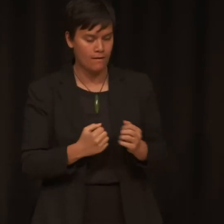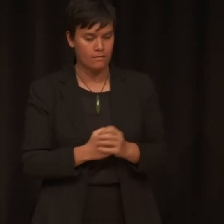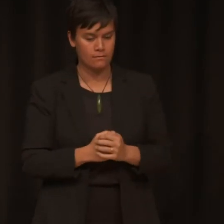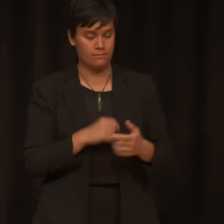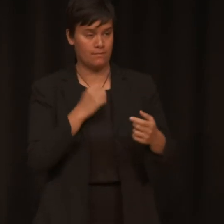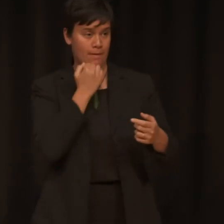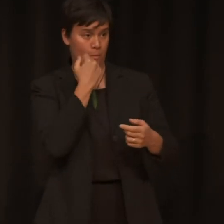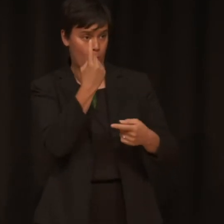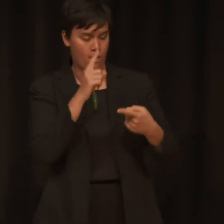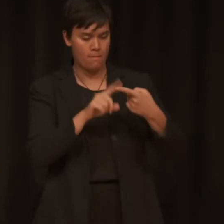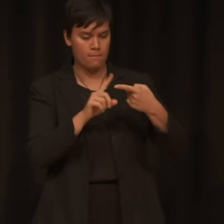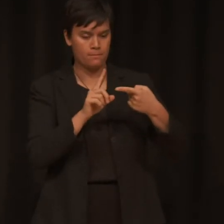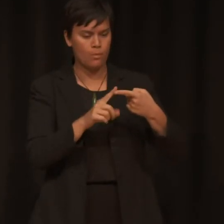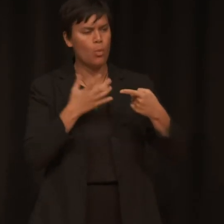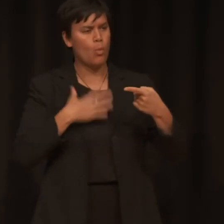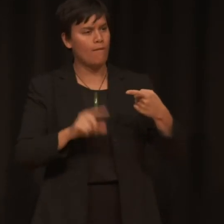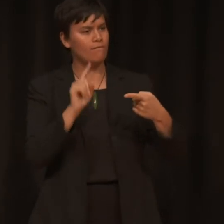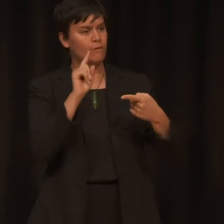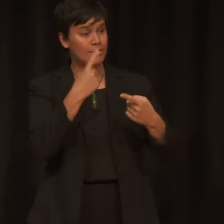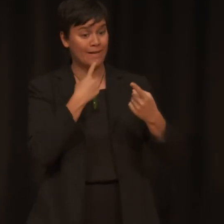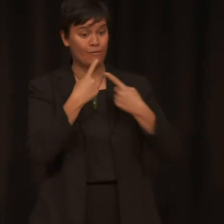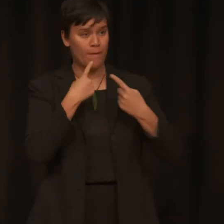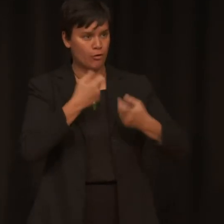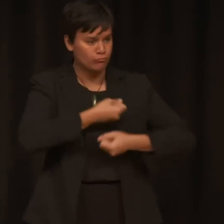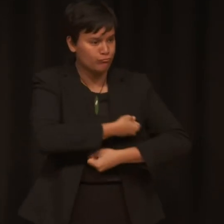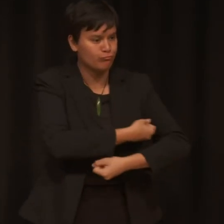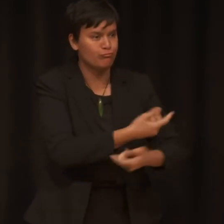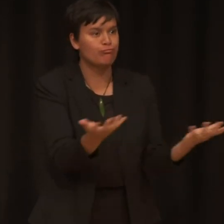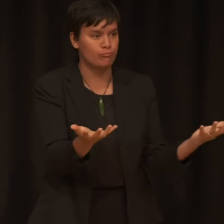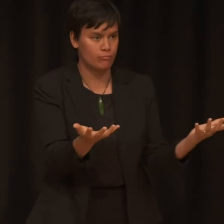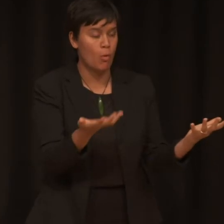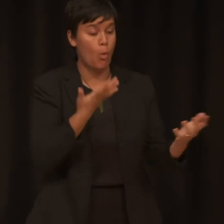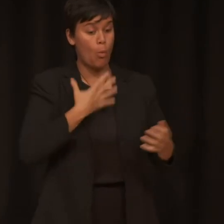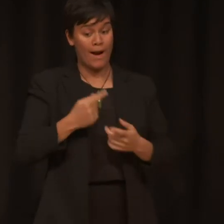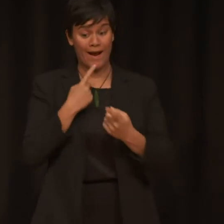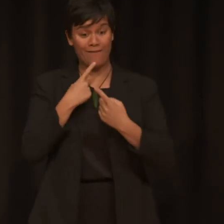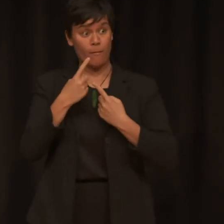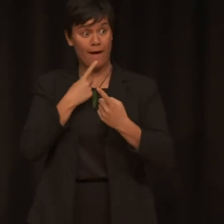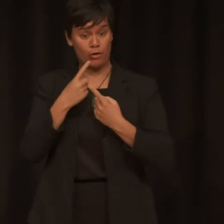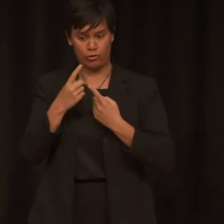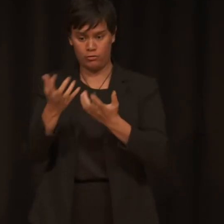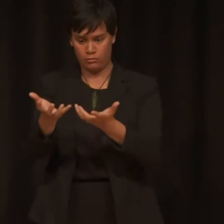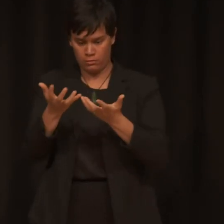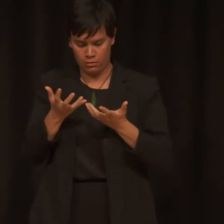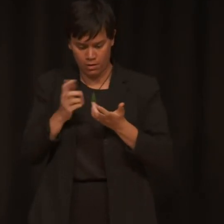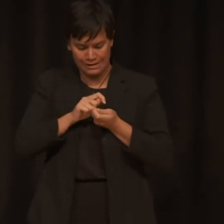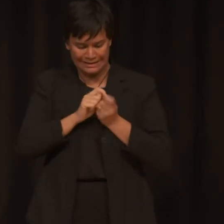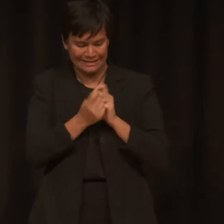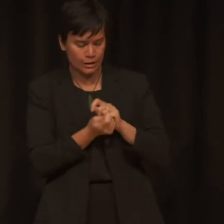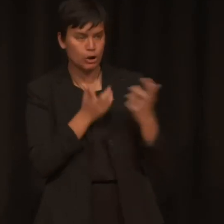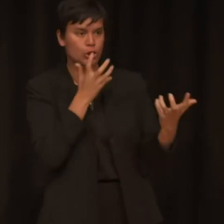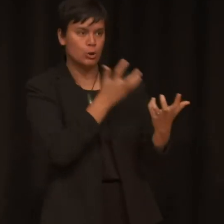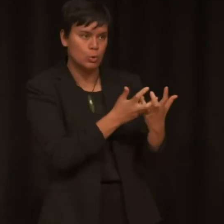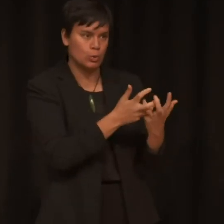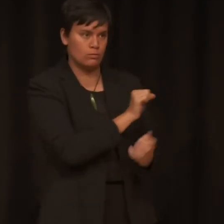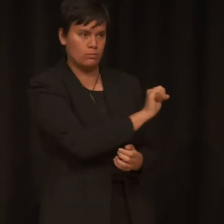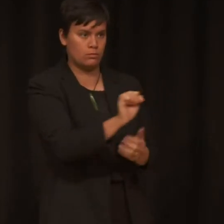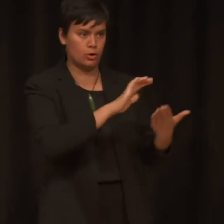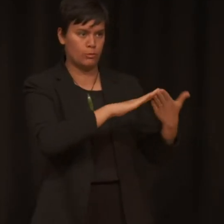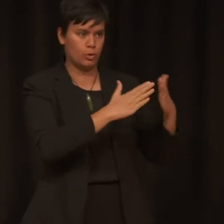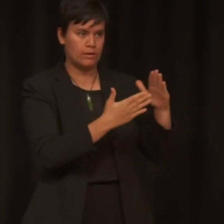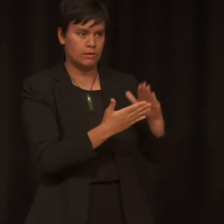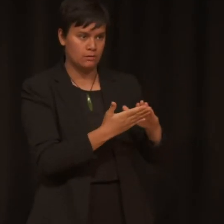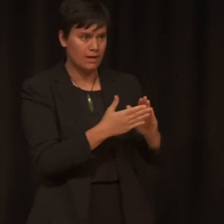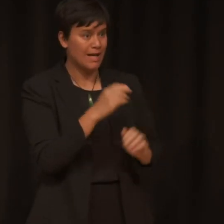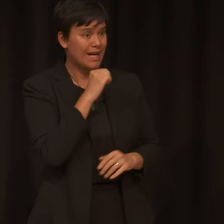providing information that is targeted directly to those communities who we know are most gravely affected